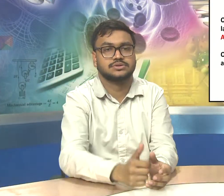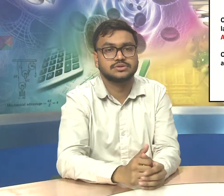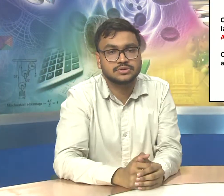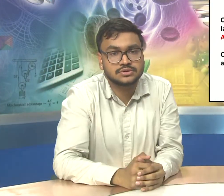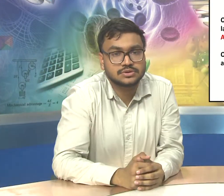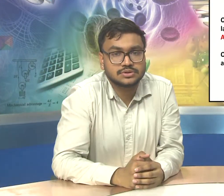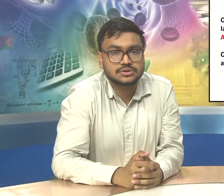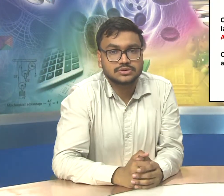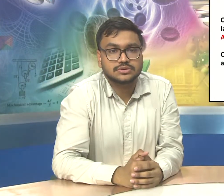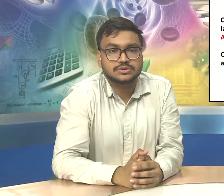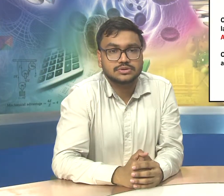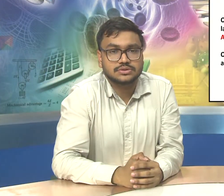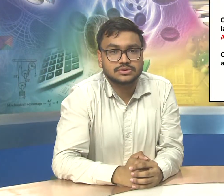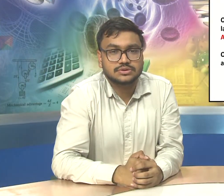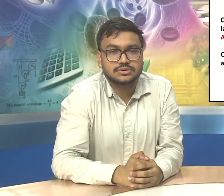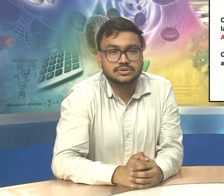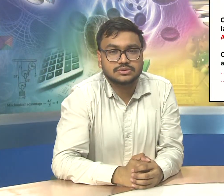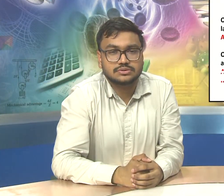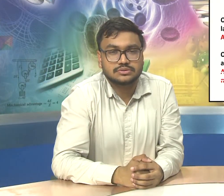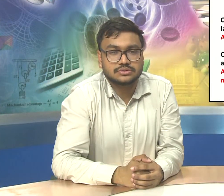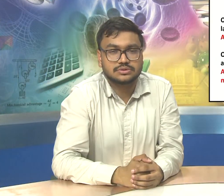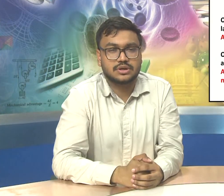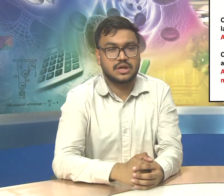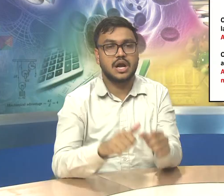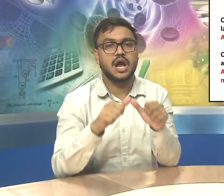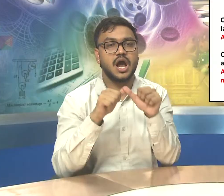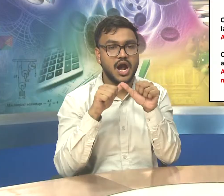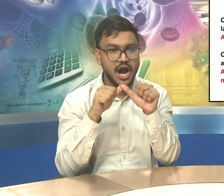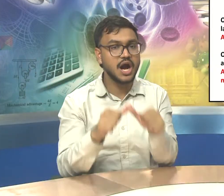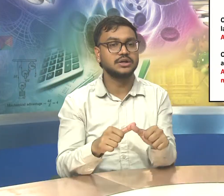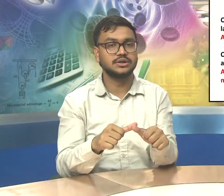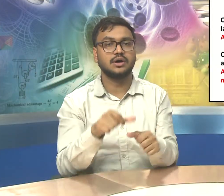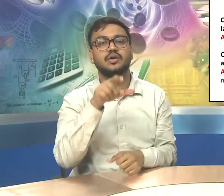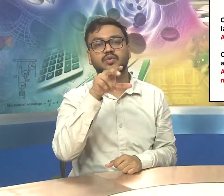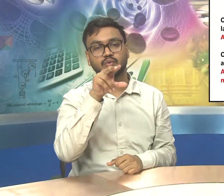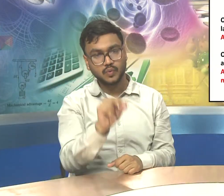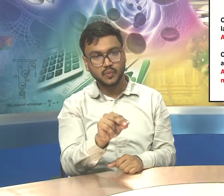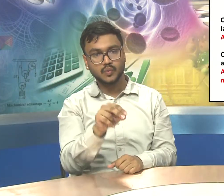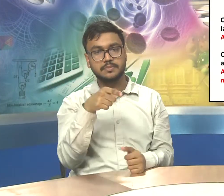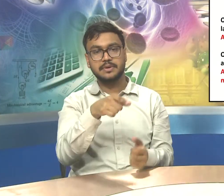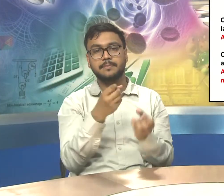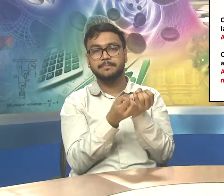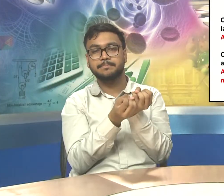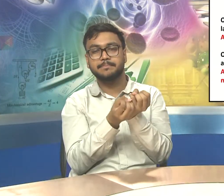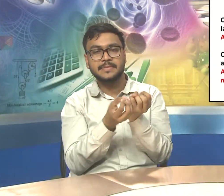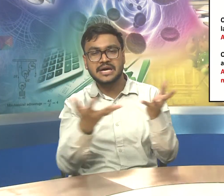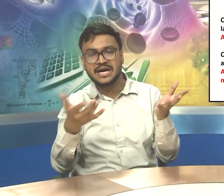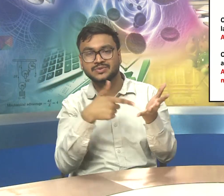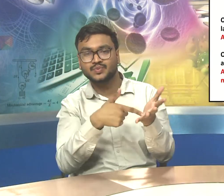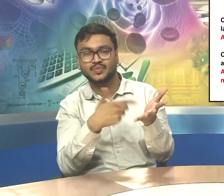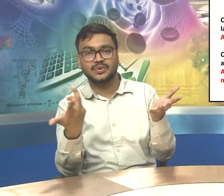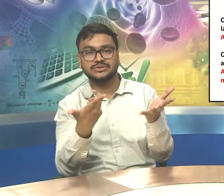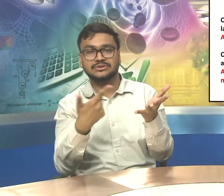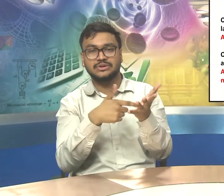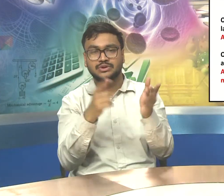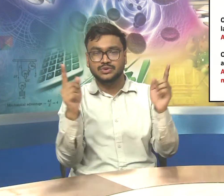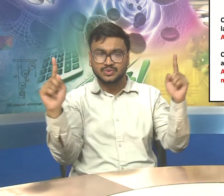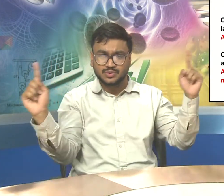Does it apply in sign language? No, as many smallest parts